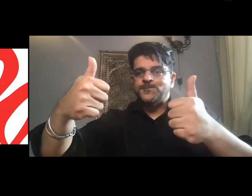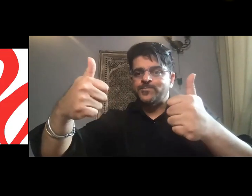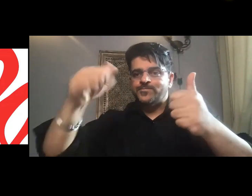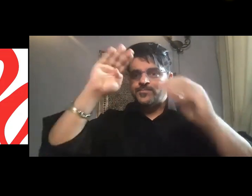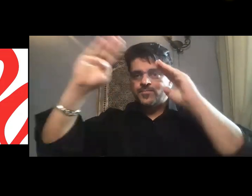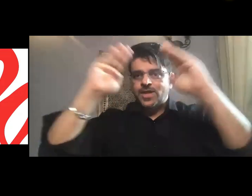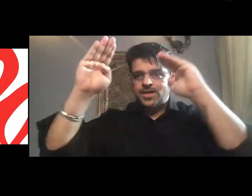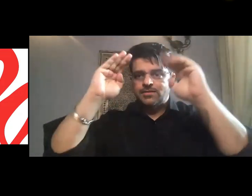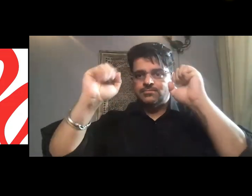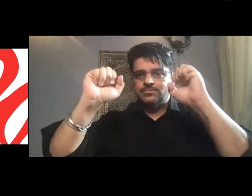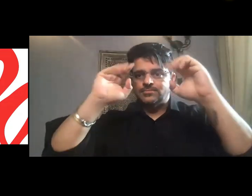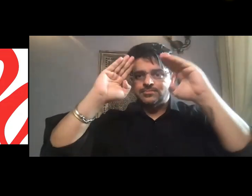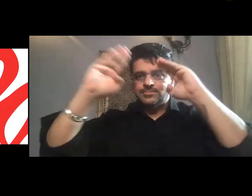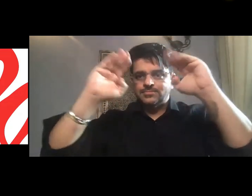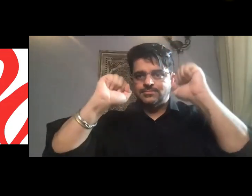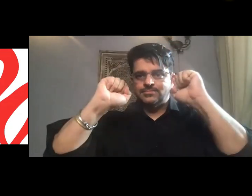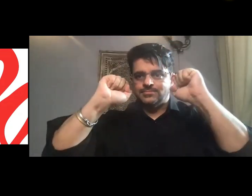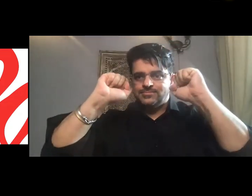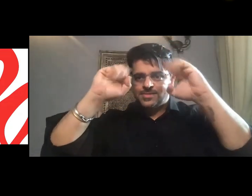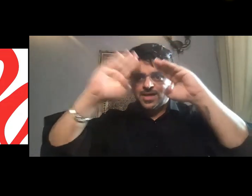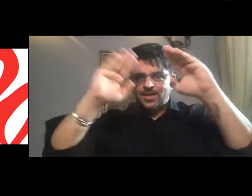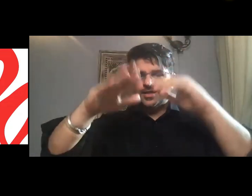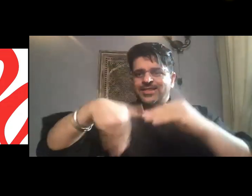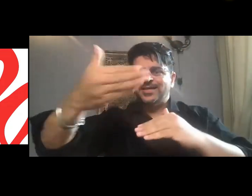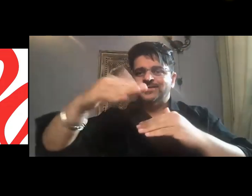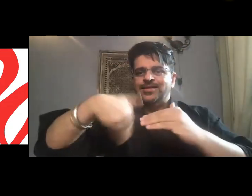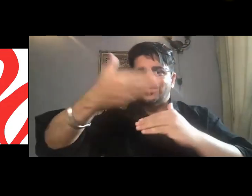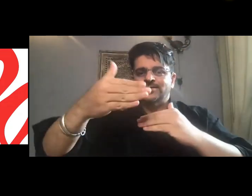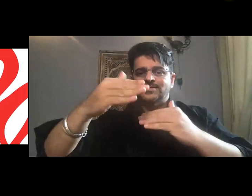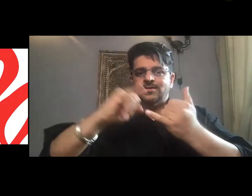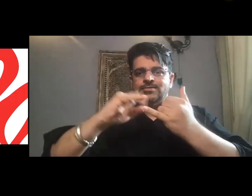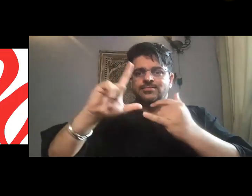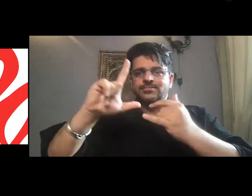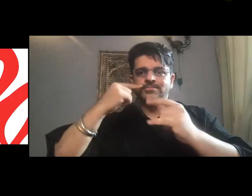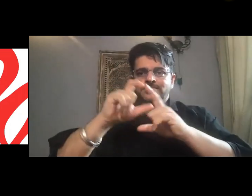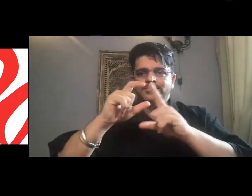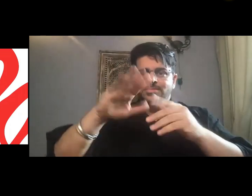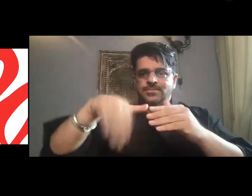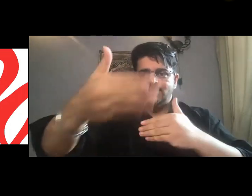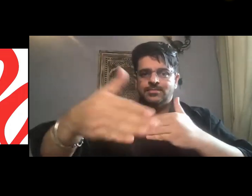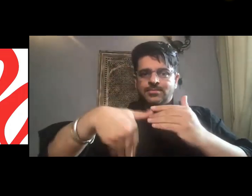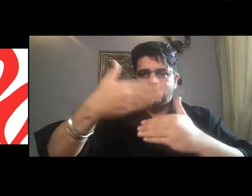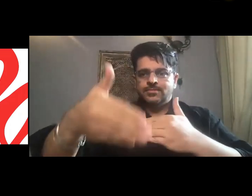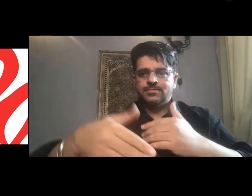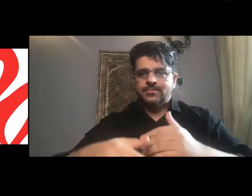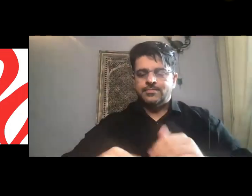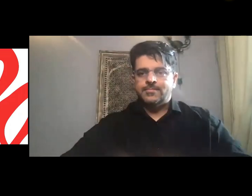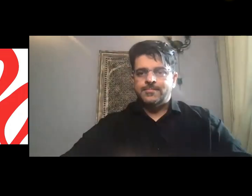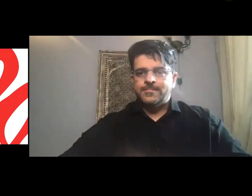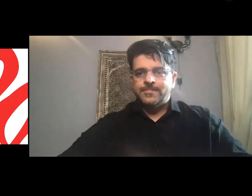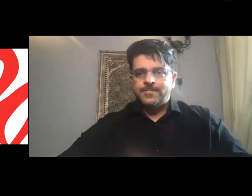Great. Hello, everyone. Hello, everyone. Can we have the next slide, please?